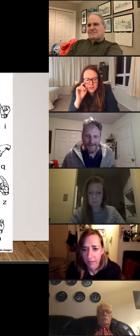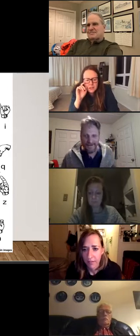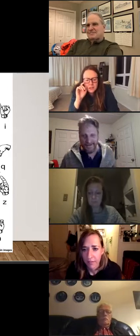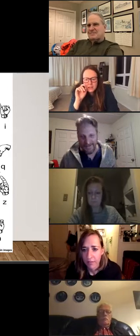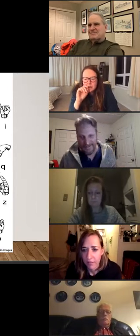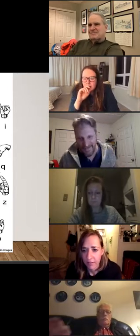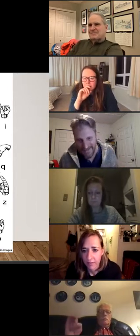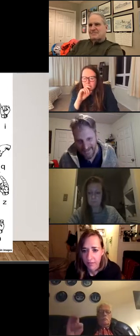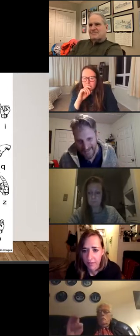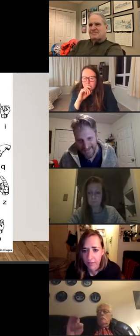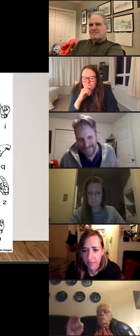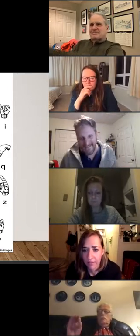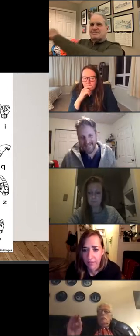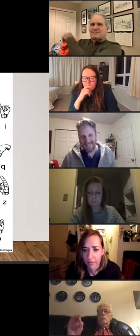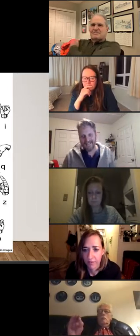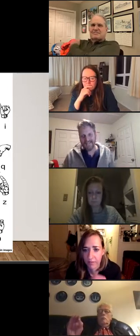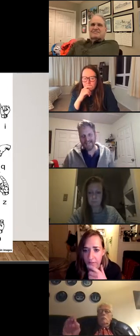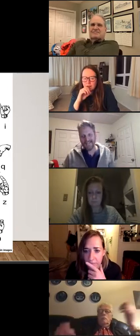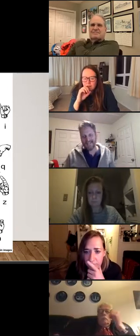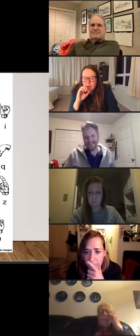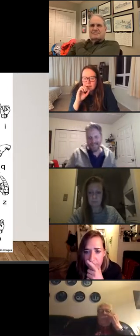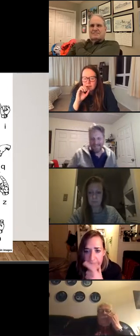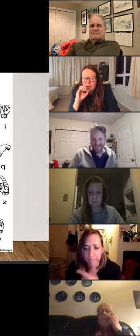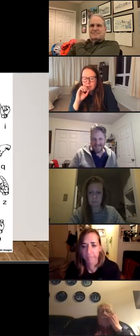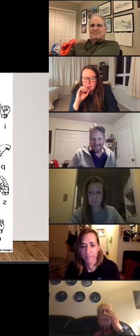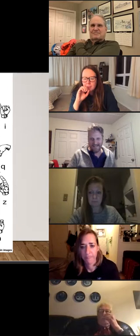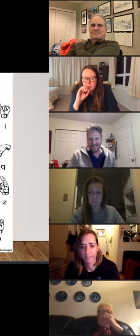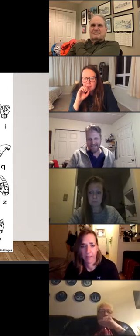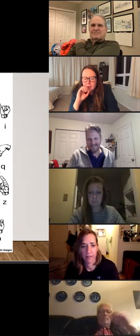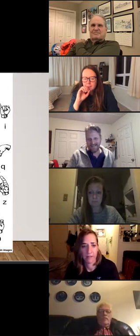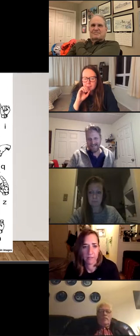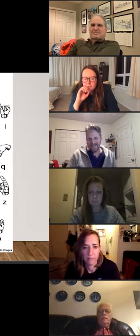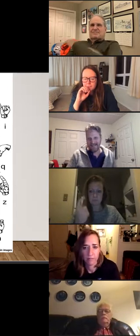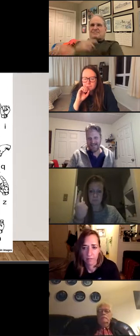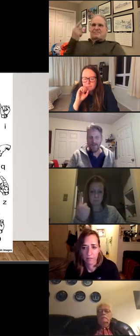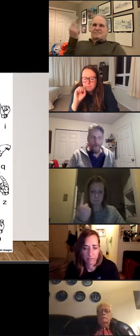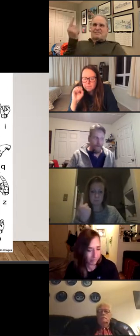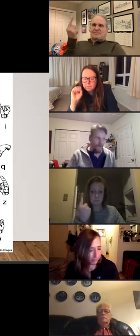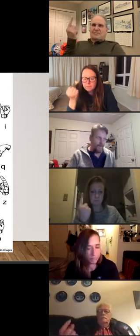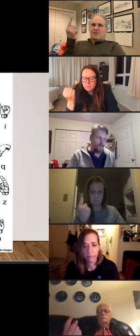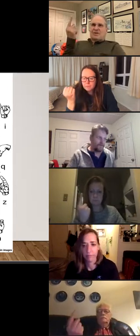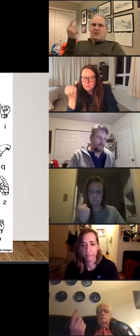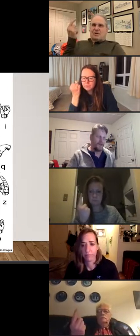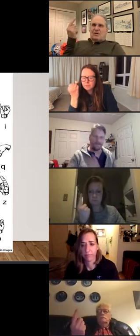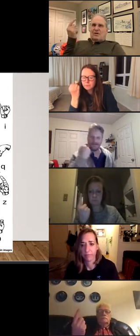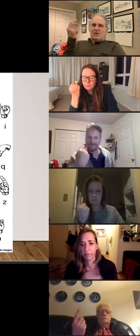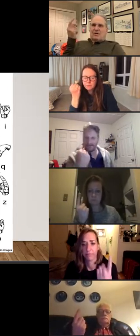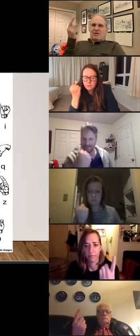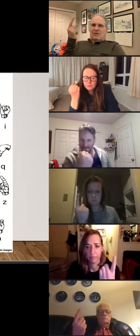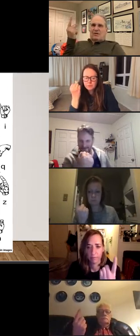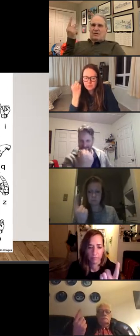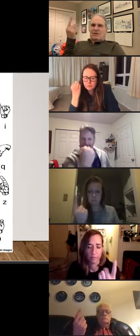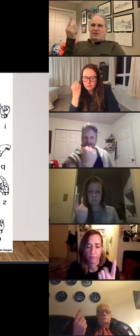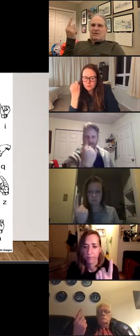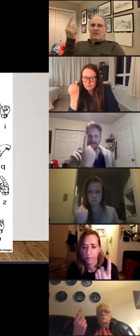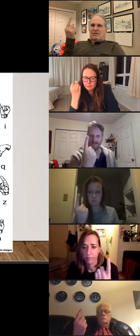Okay, so it's different from the screen, but I was taught that the first 5 are palm facing you. Ooh, okay. So it